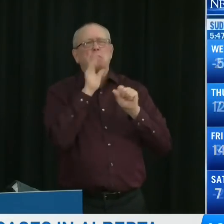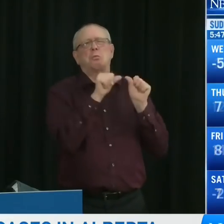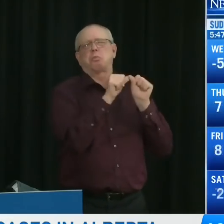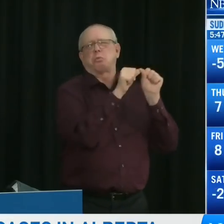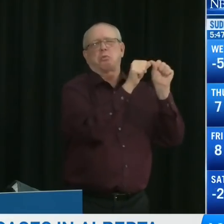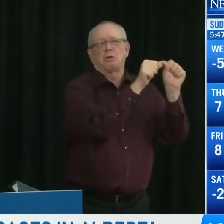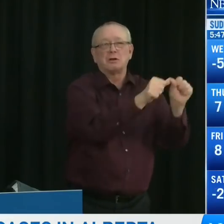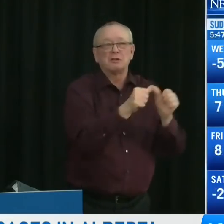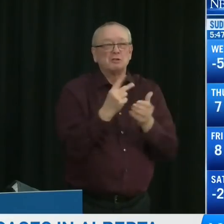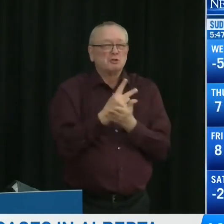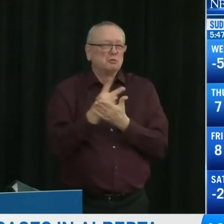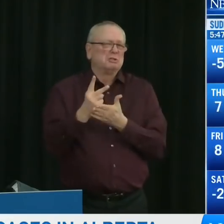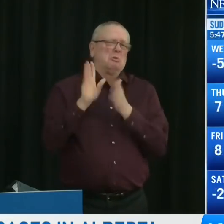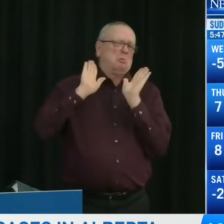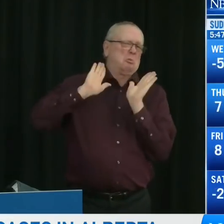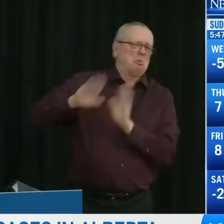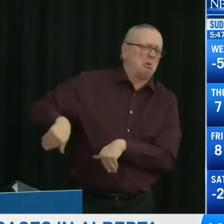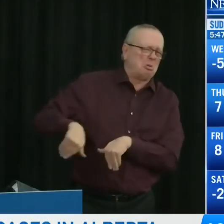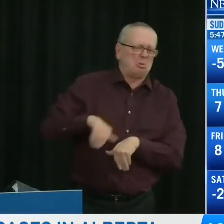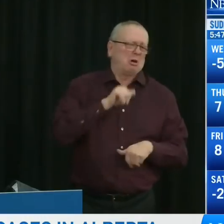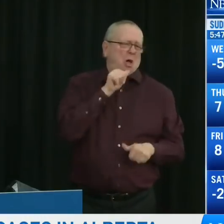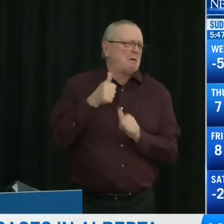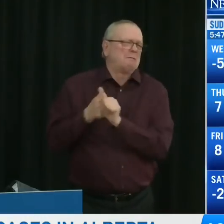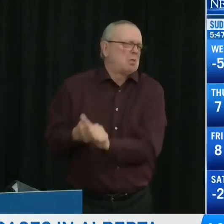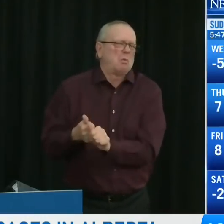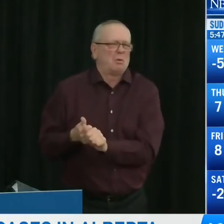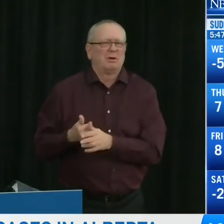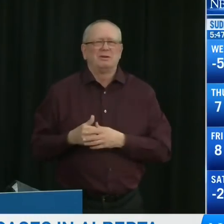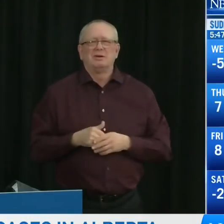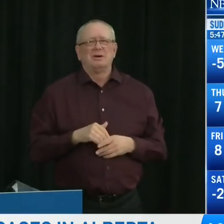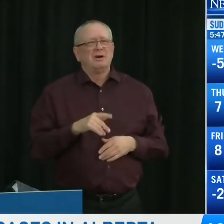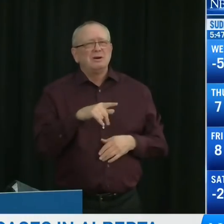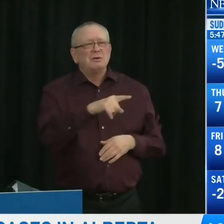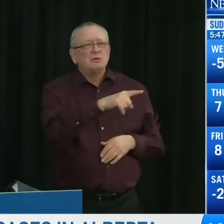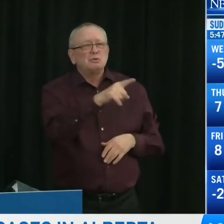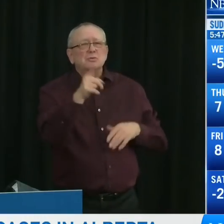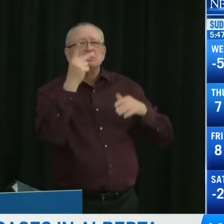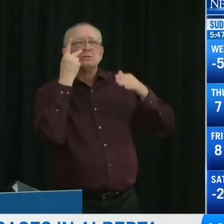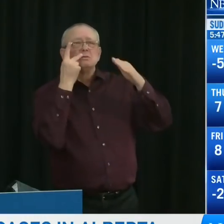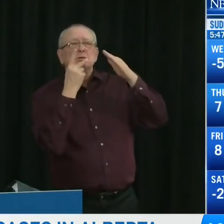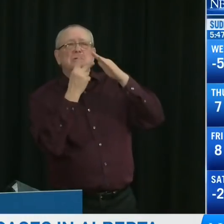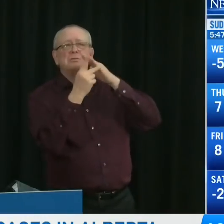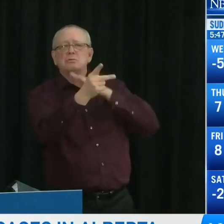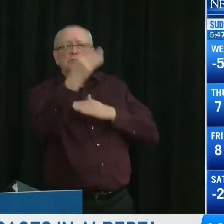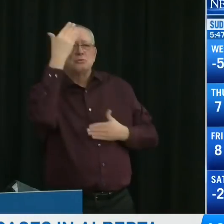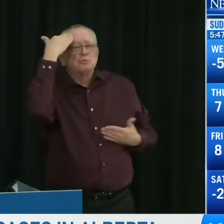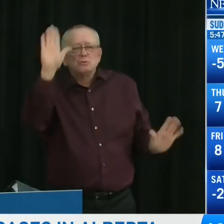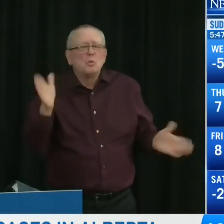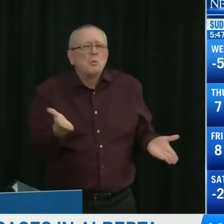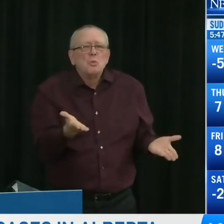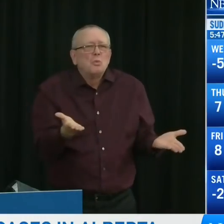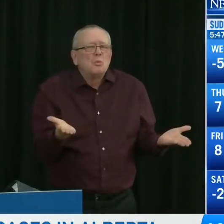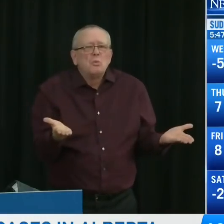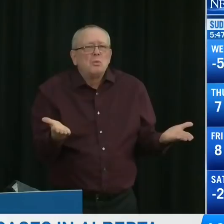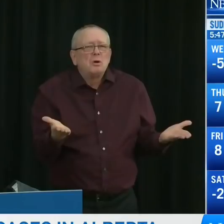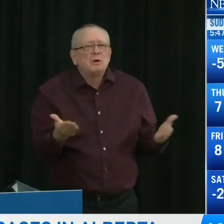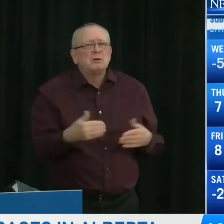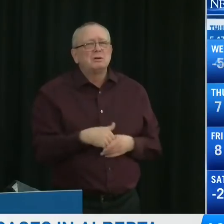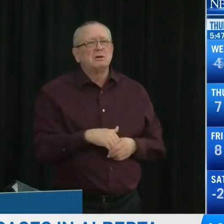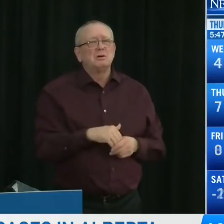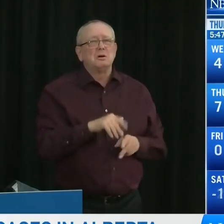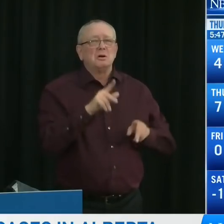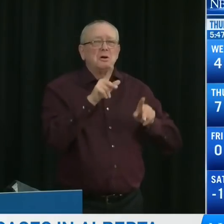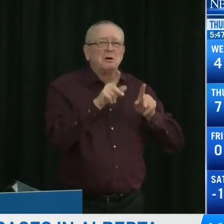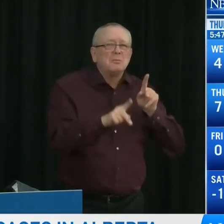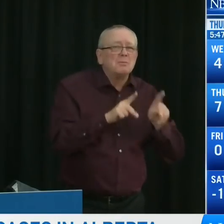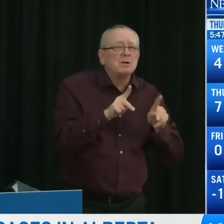We cannot create a self-fulfilling prophecy. Any individual, group, or business that chooses to